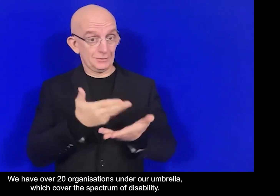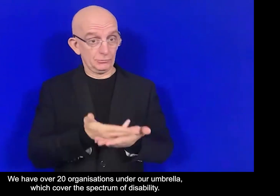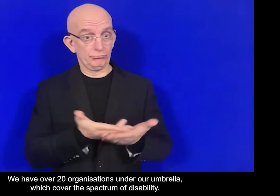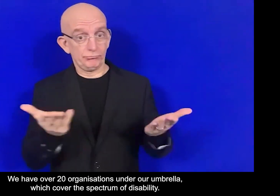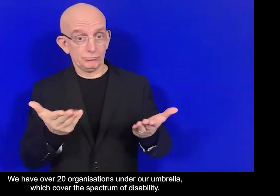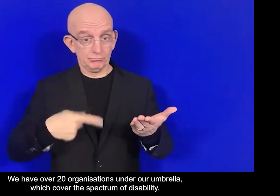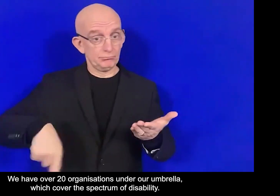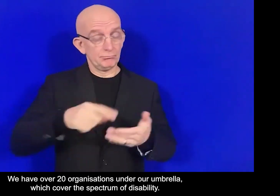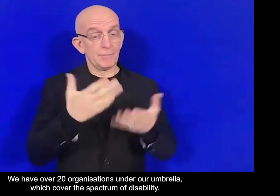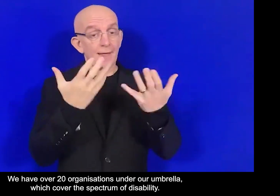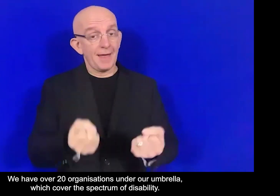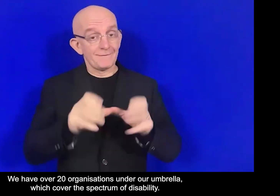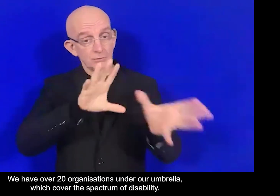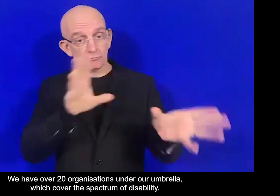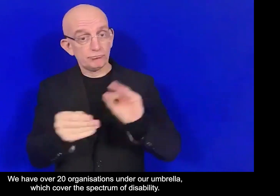disabilities.